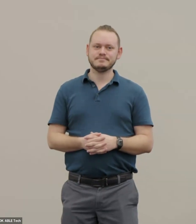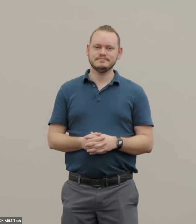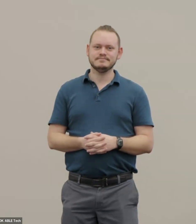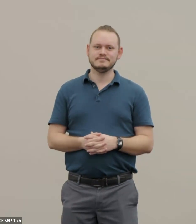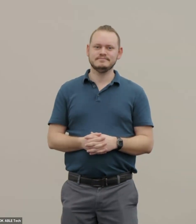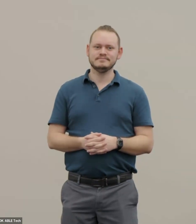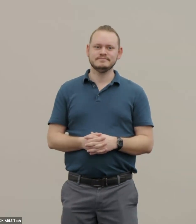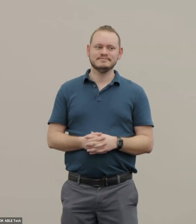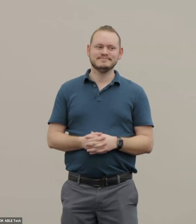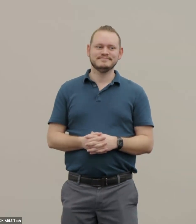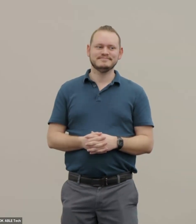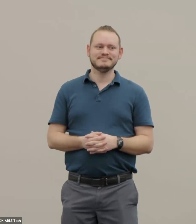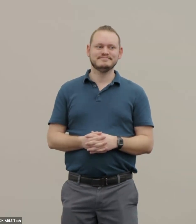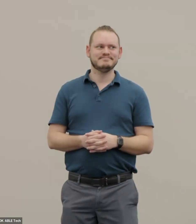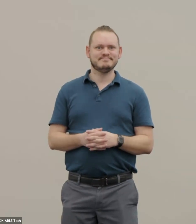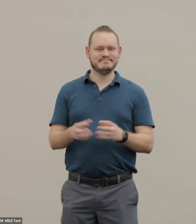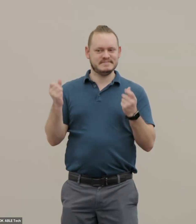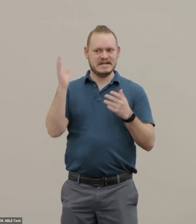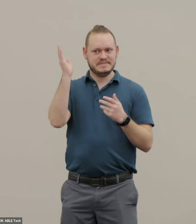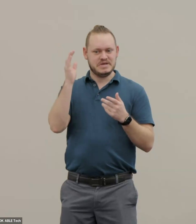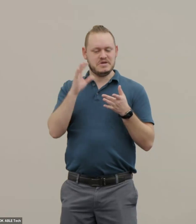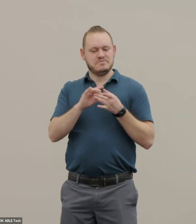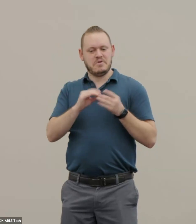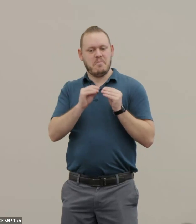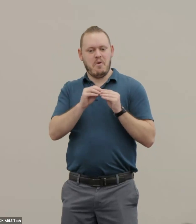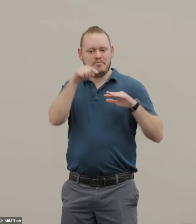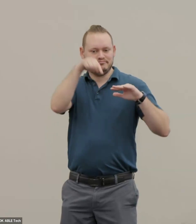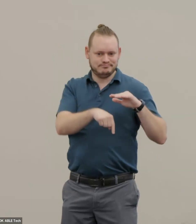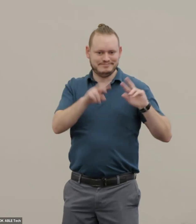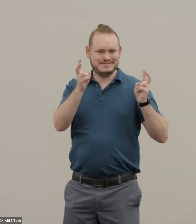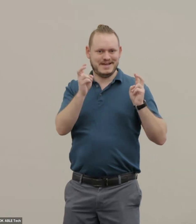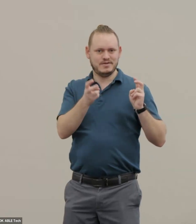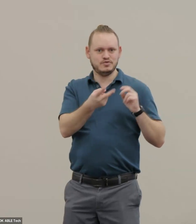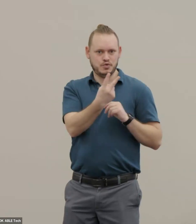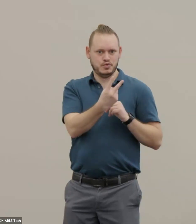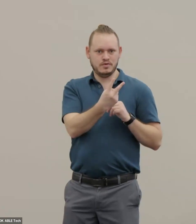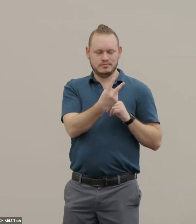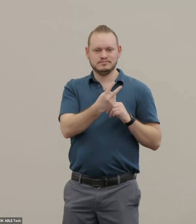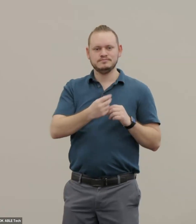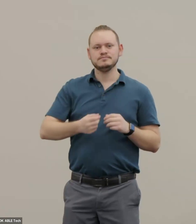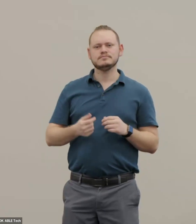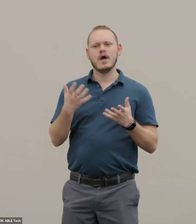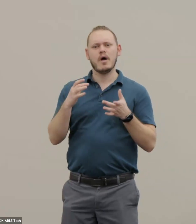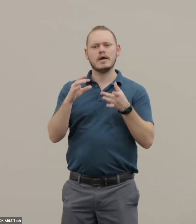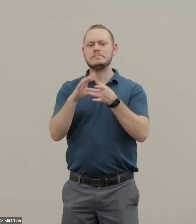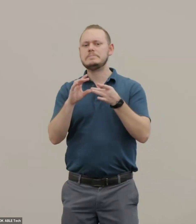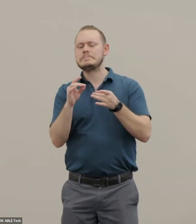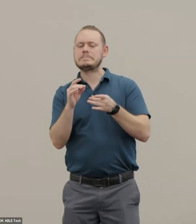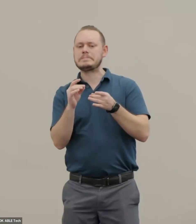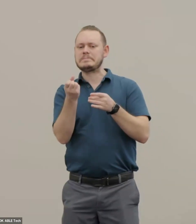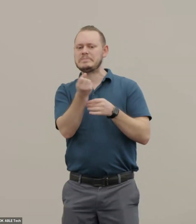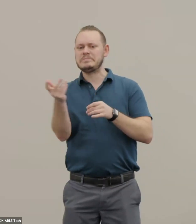lot of speakers at this year's conference who are talking more in depth about Title II. But I did just want to bring up a couple